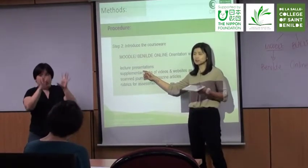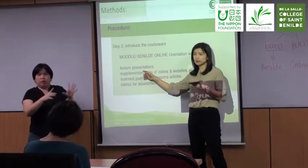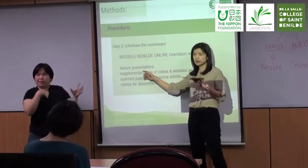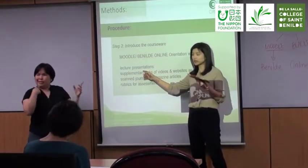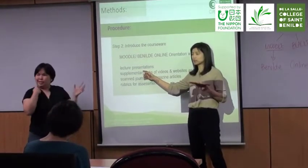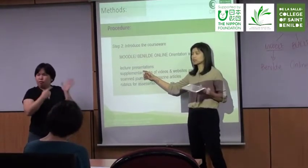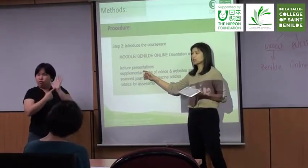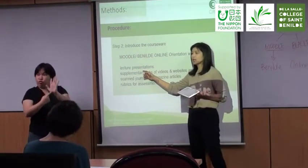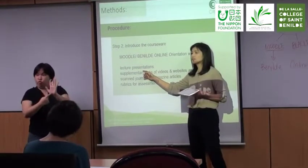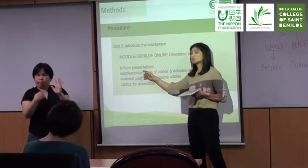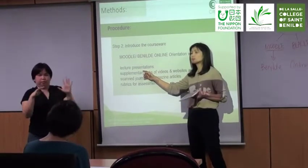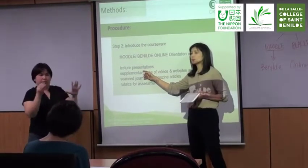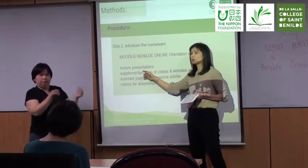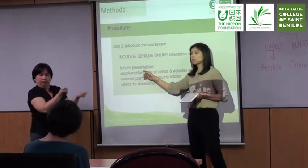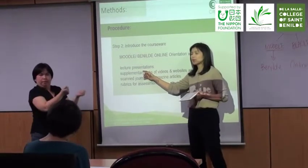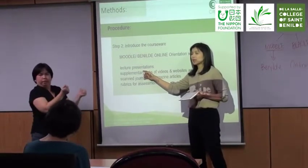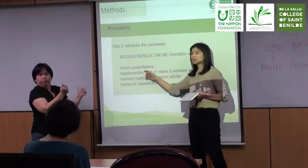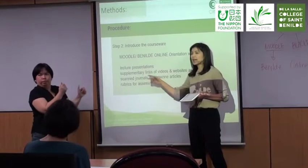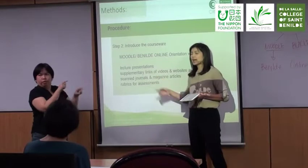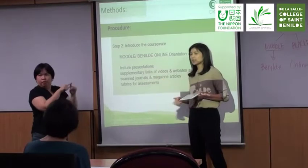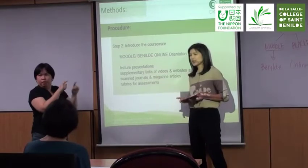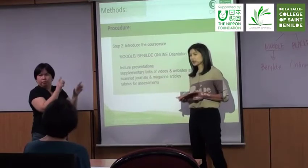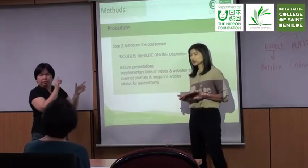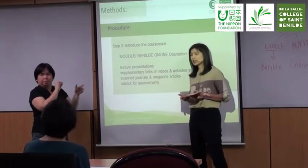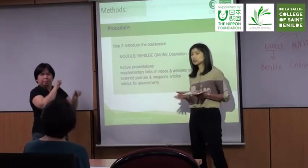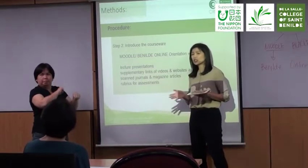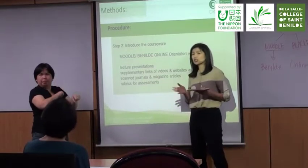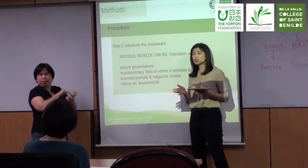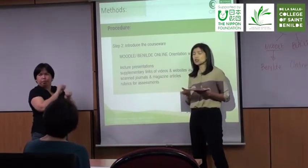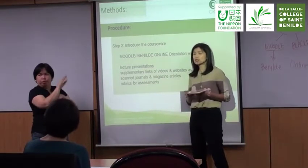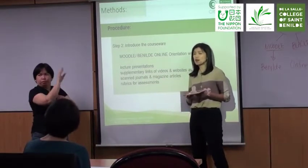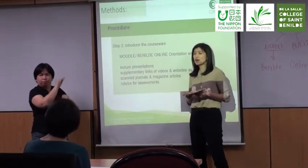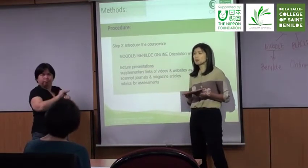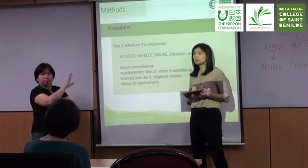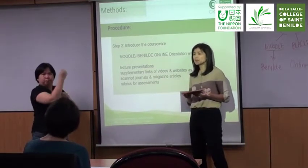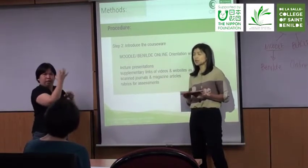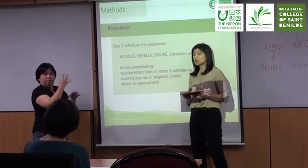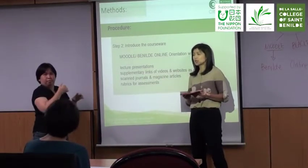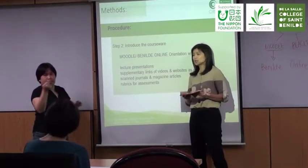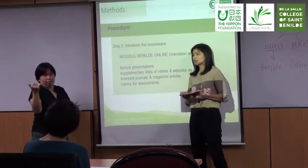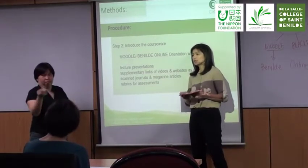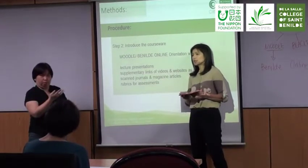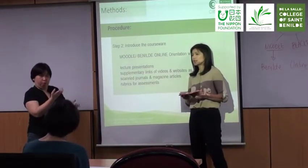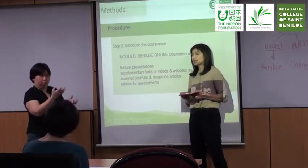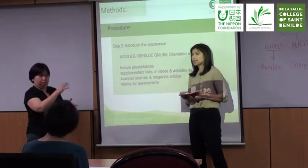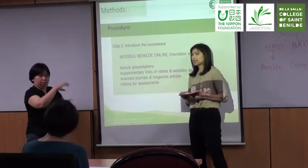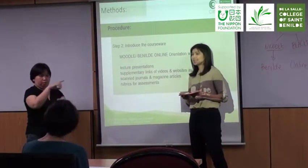president. It's up to you. It actually encourages